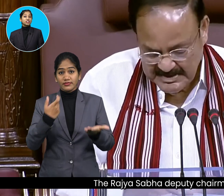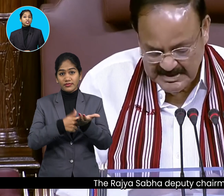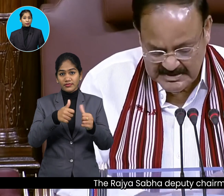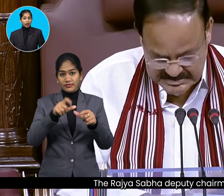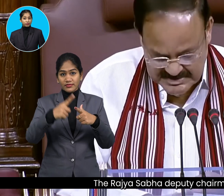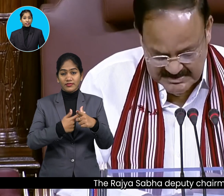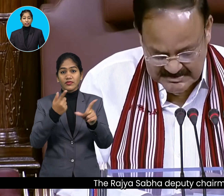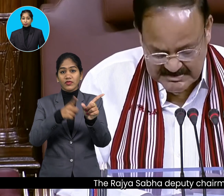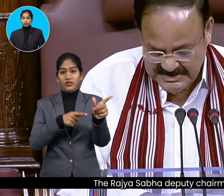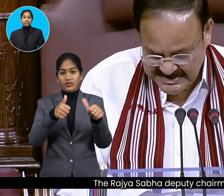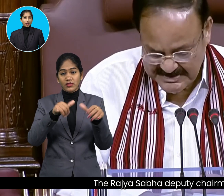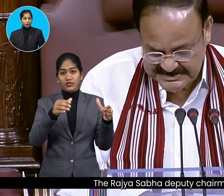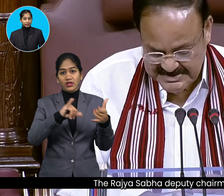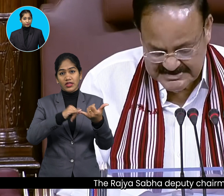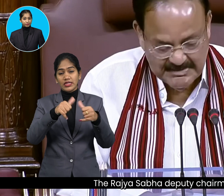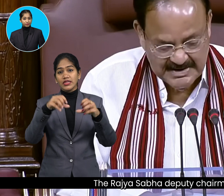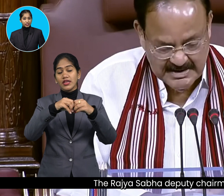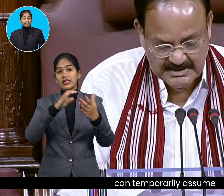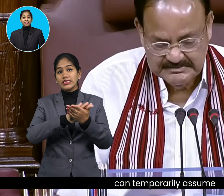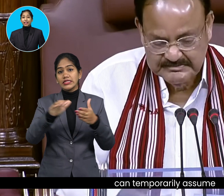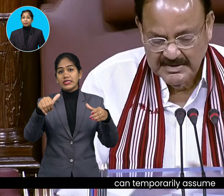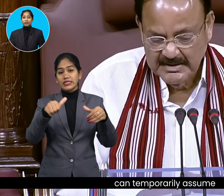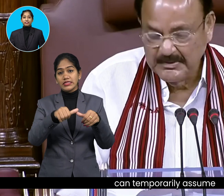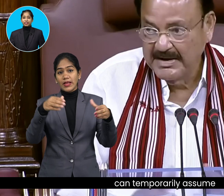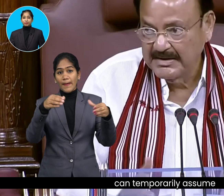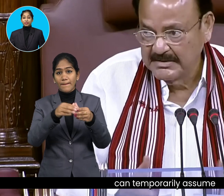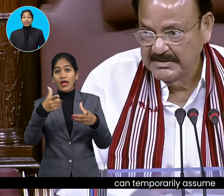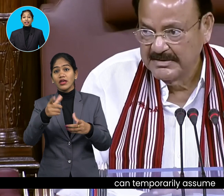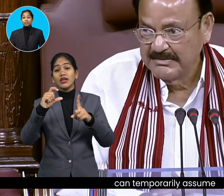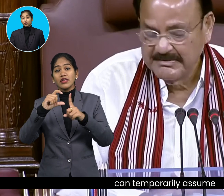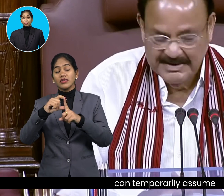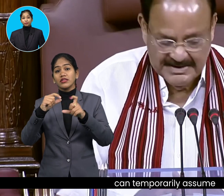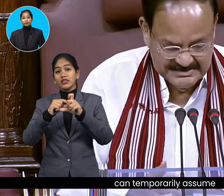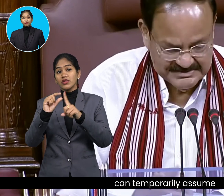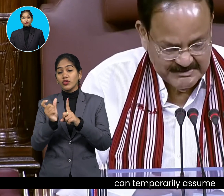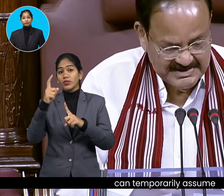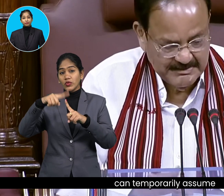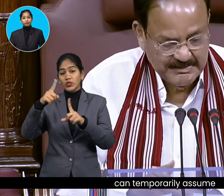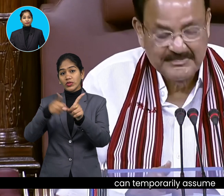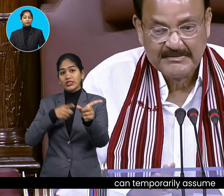The Rajya Sabha deputy chairman can temporarily assume